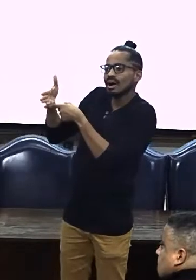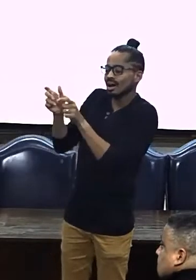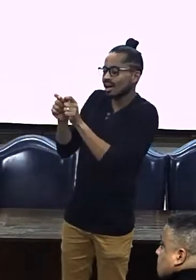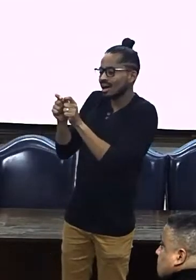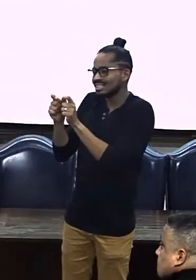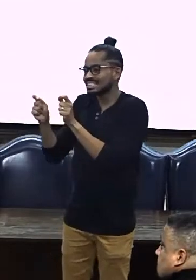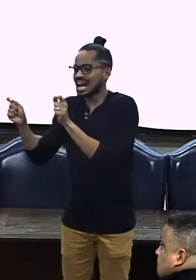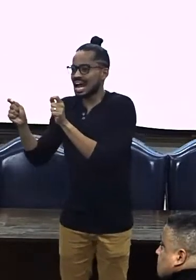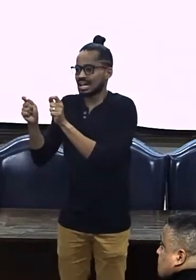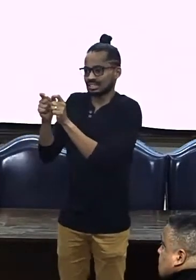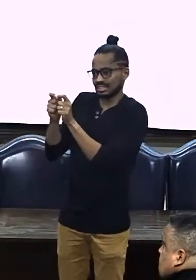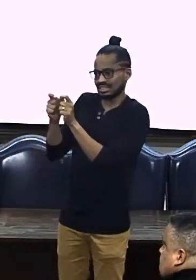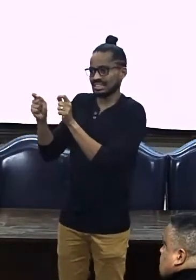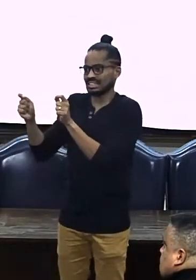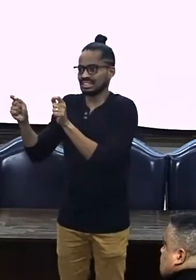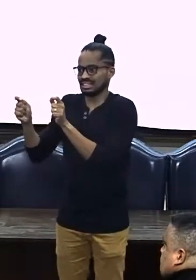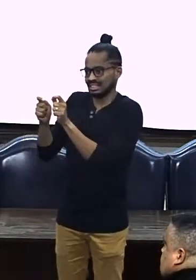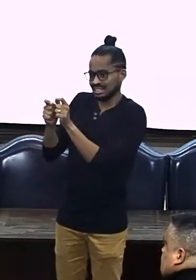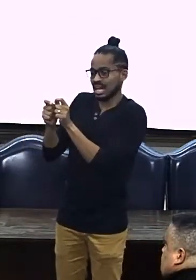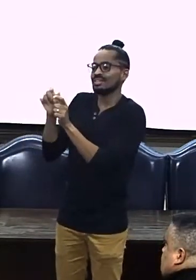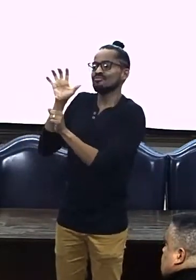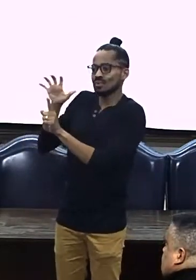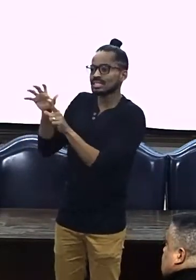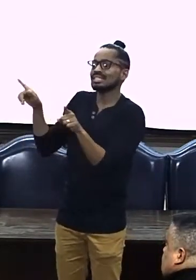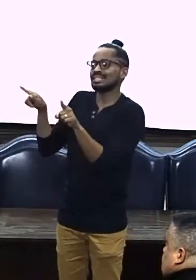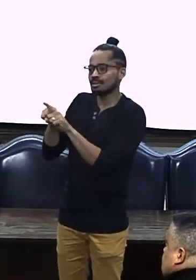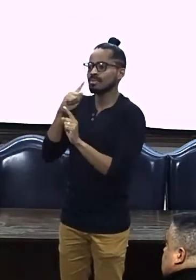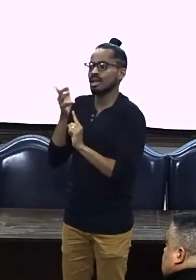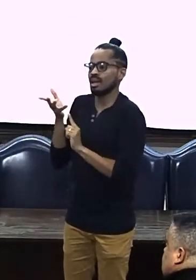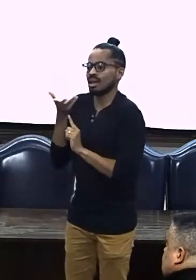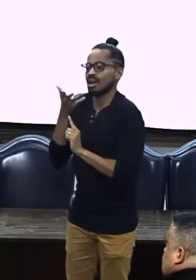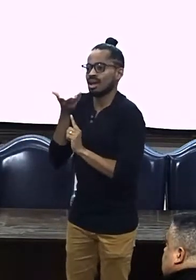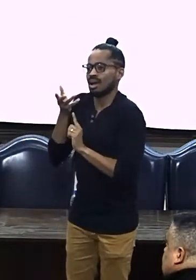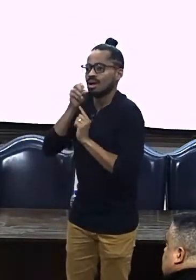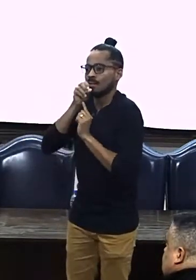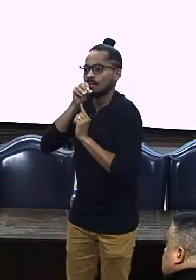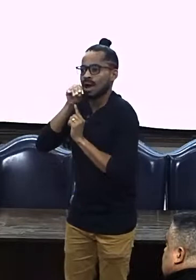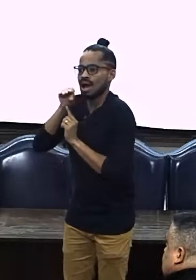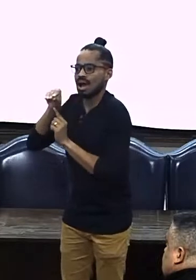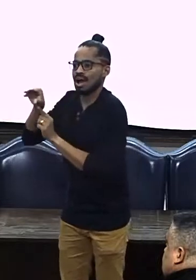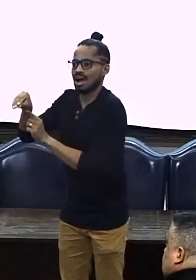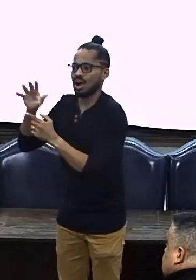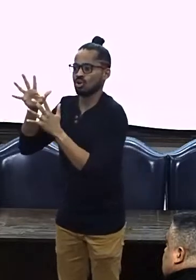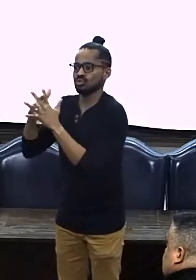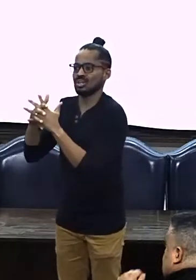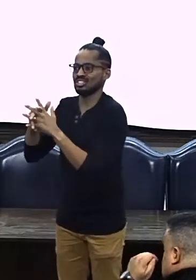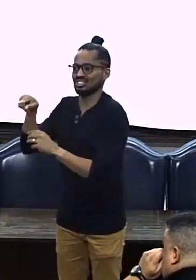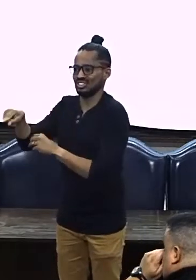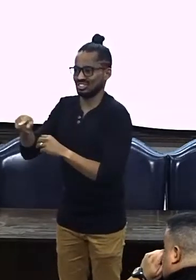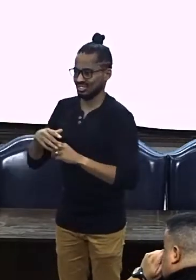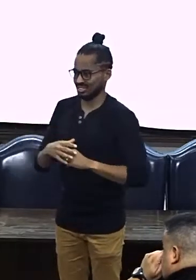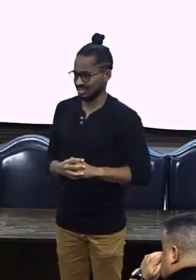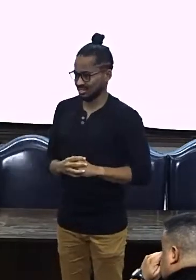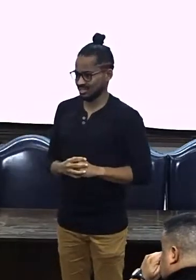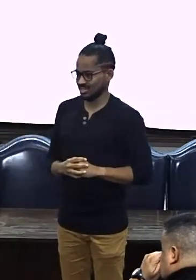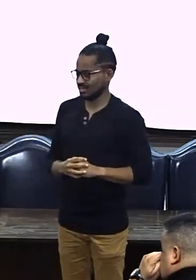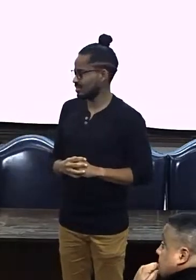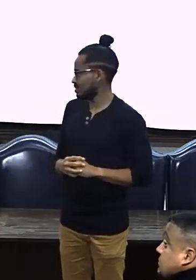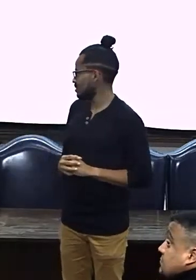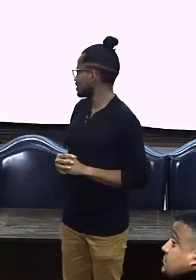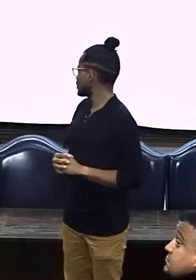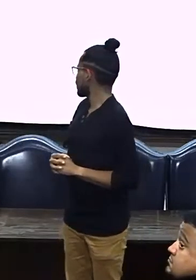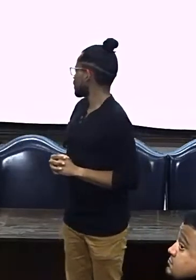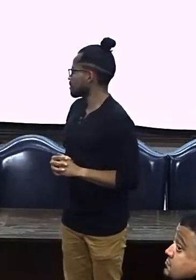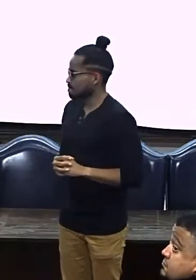speed of the articulators of the consonants. A última é o fato